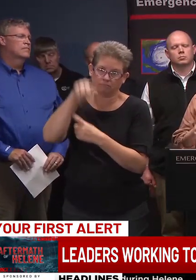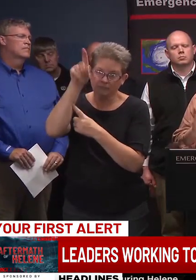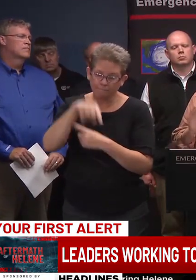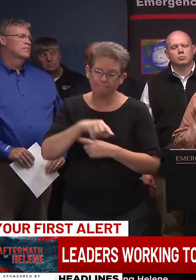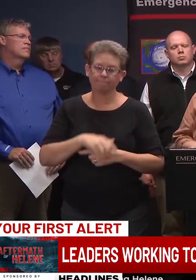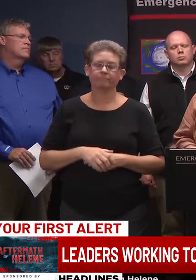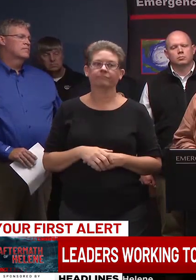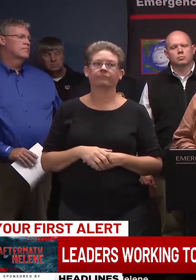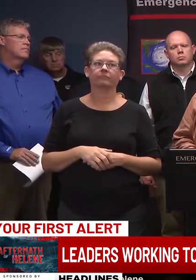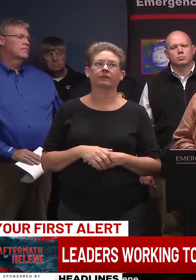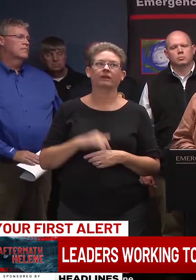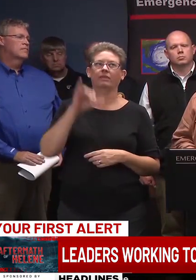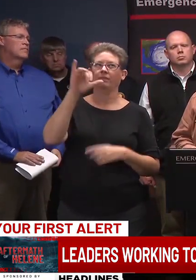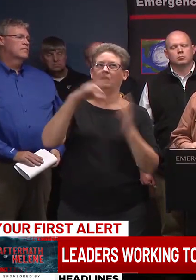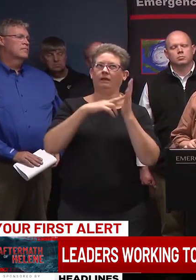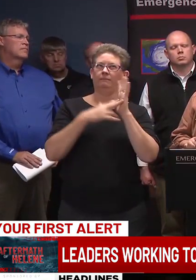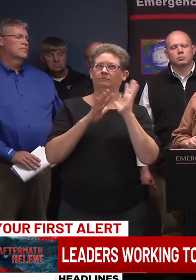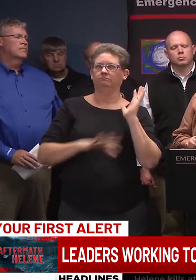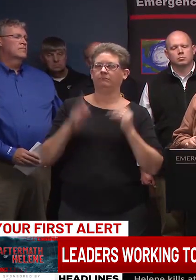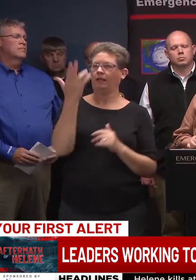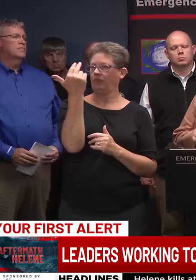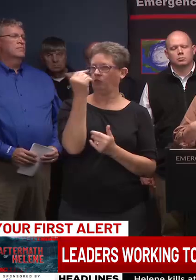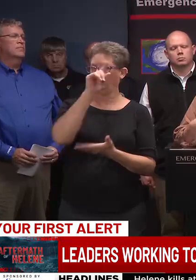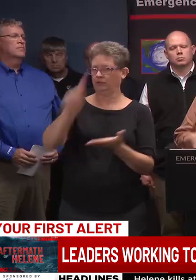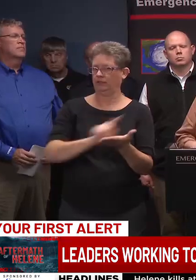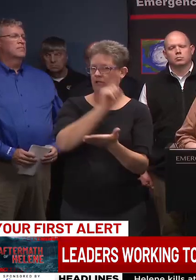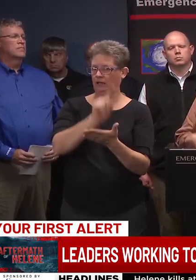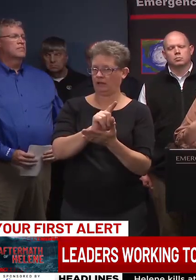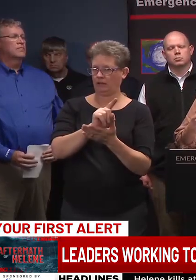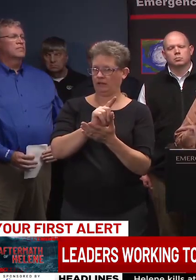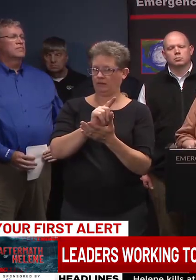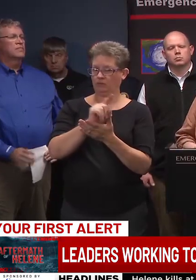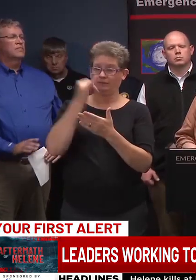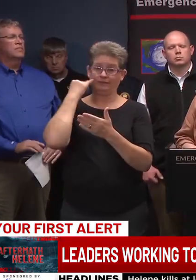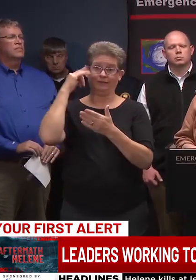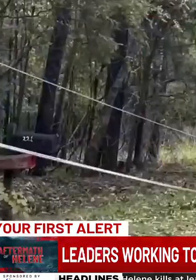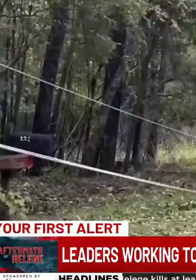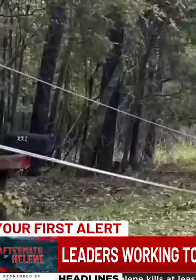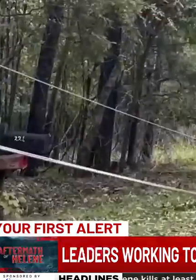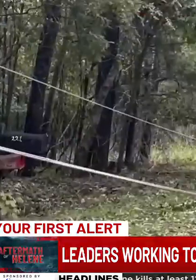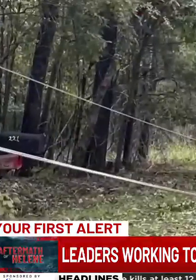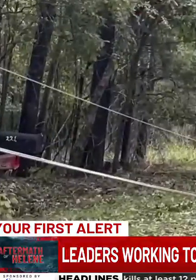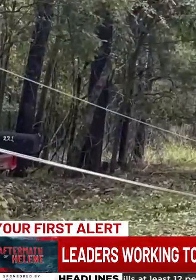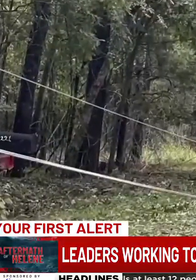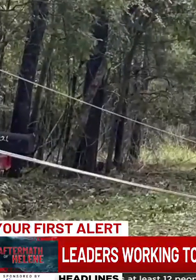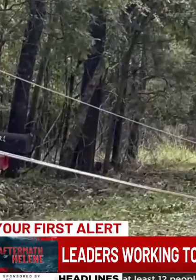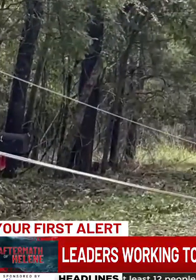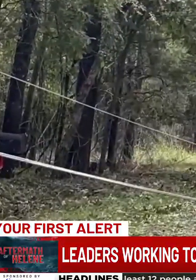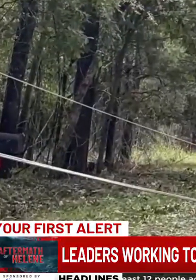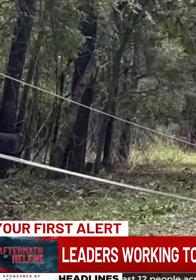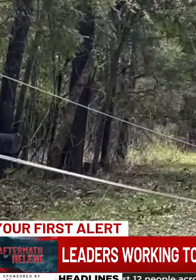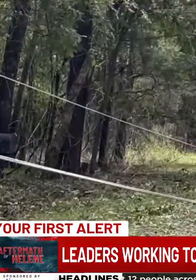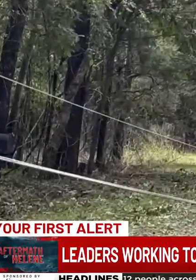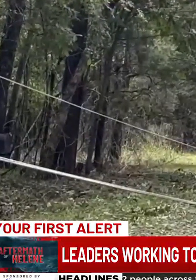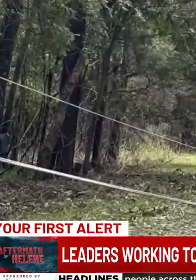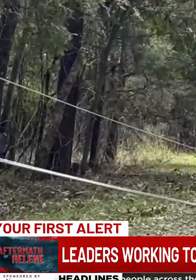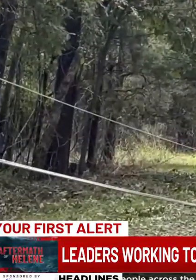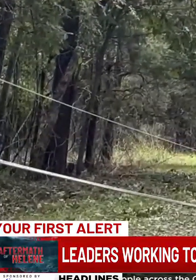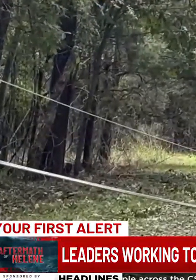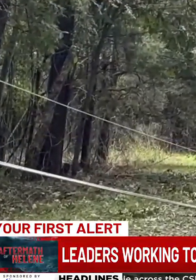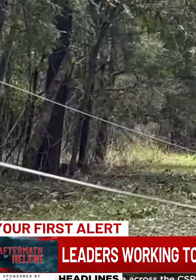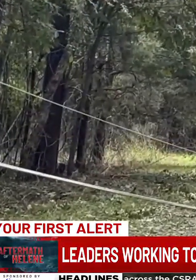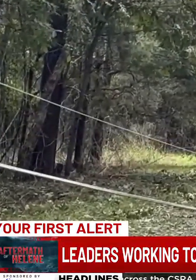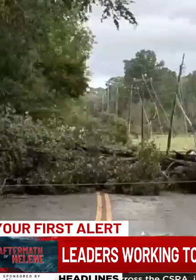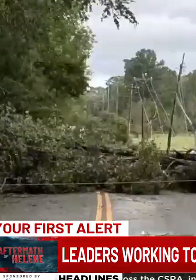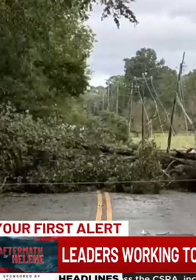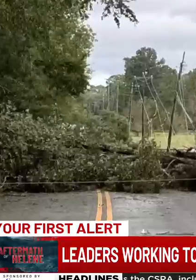it would take about 13 hours, but we're going to be overly conservative. Said the Broad River could crest